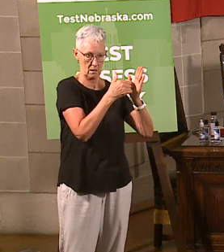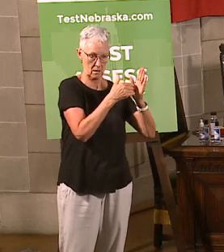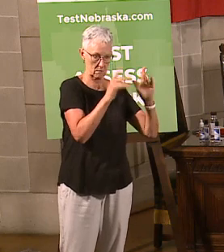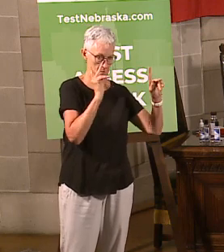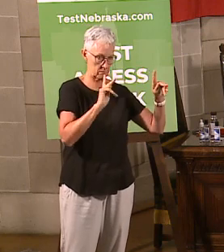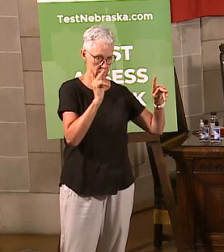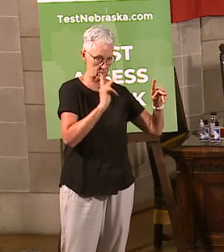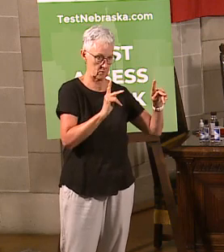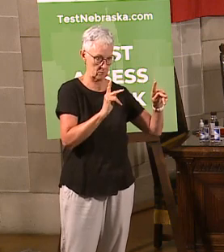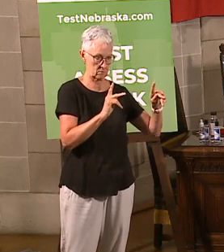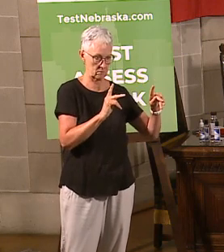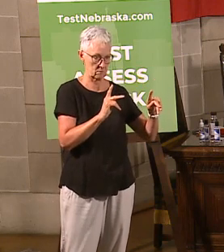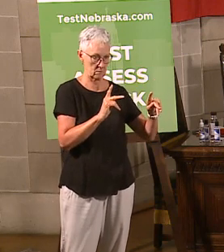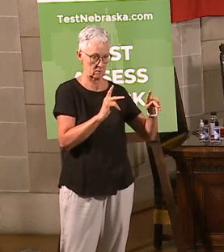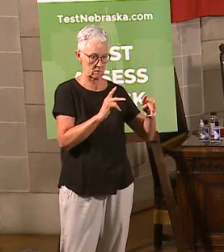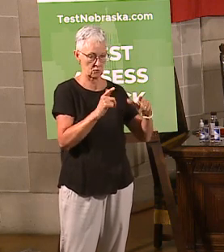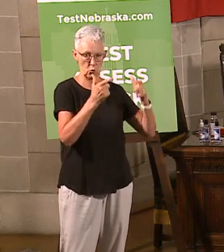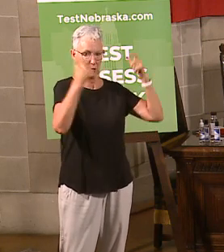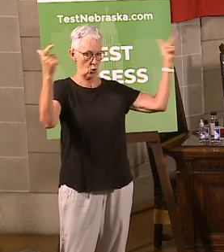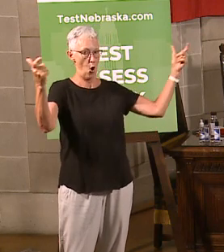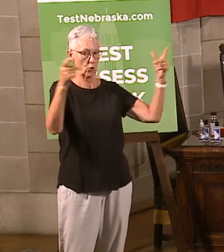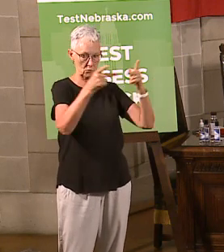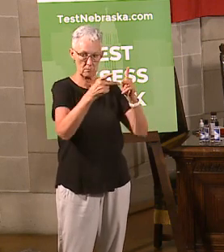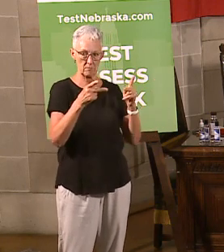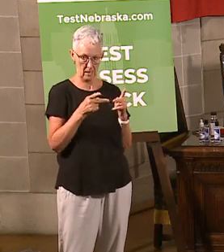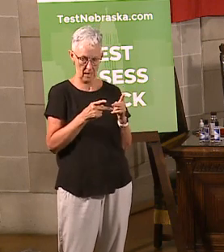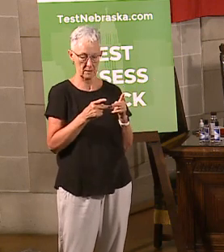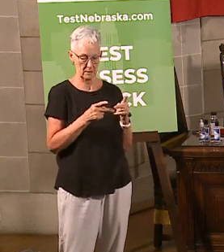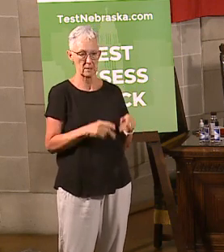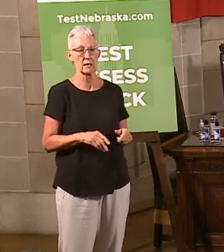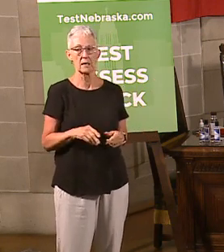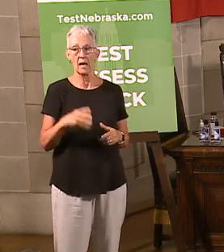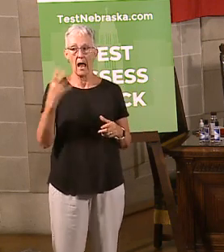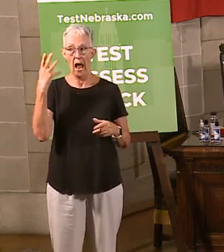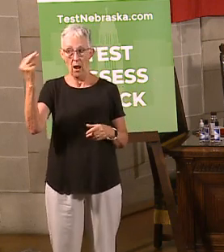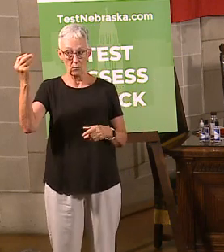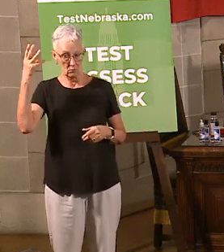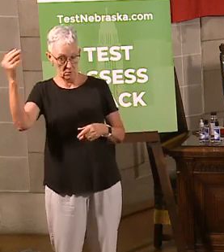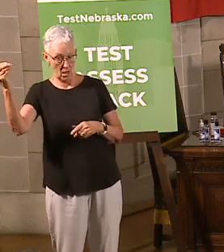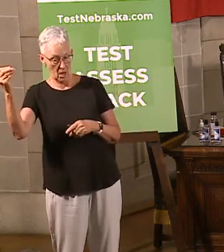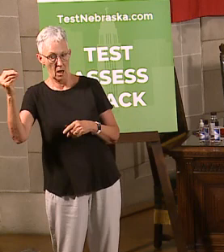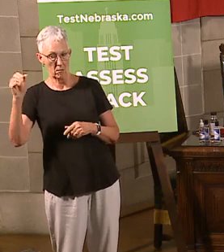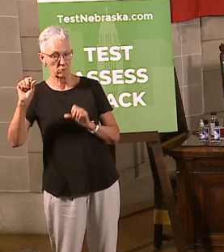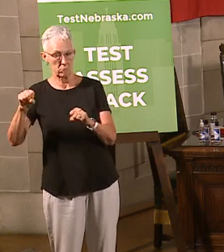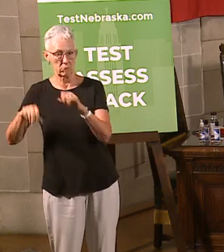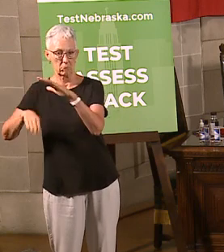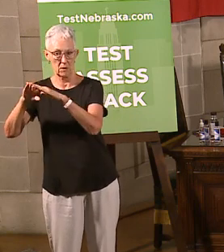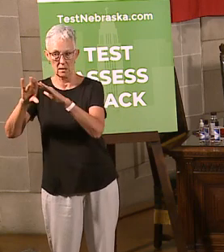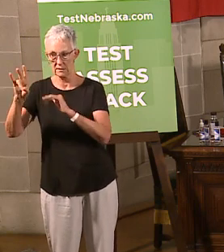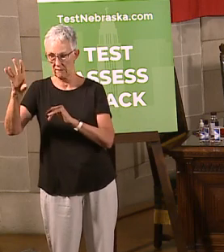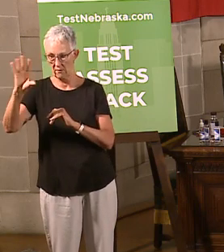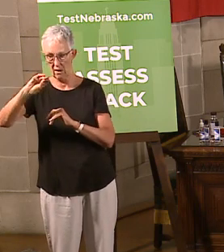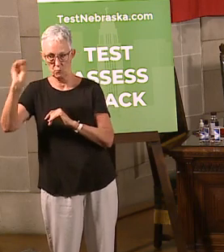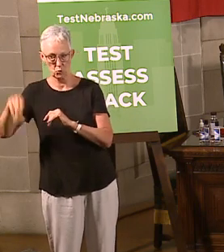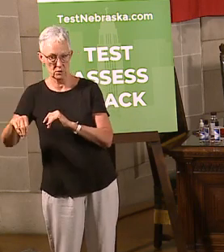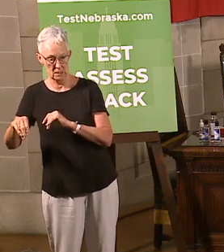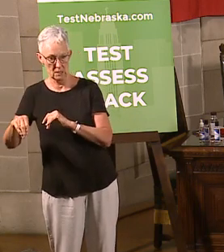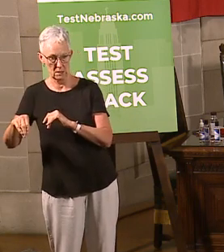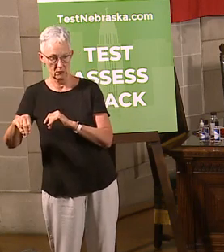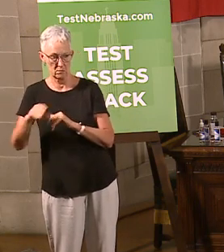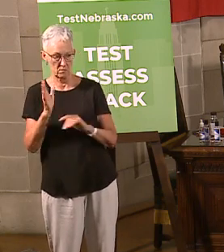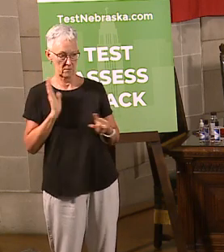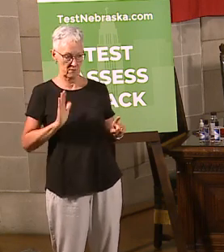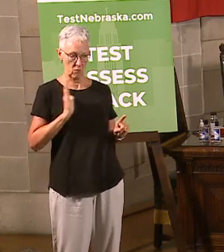before, now it's going up to 10,000. Outdoor gatherings will be limited to 75% of rated occupancy. Those were at 50%, now they're going up to 75,